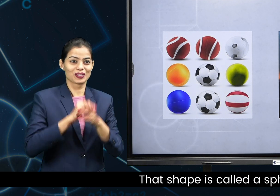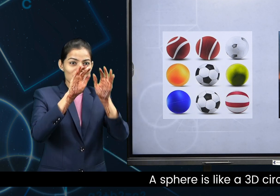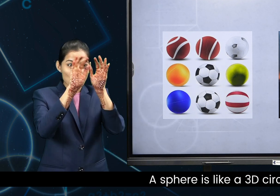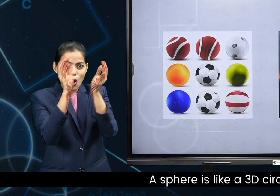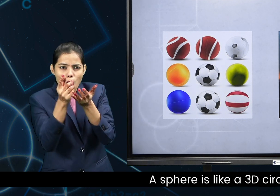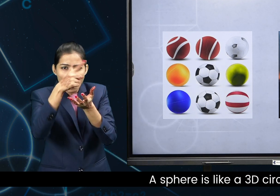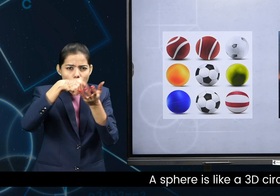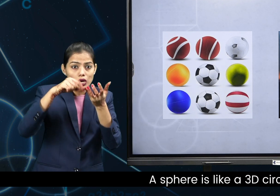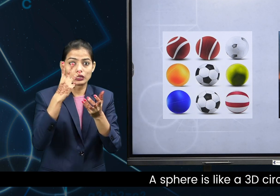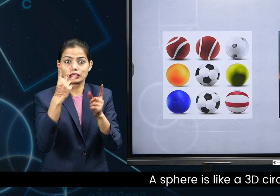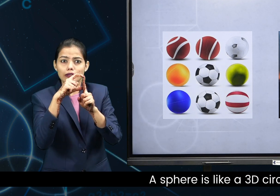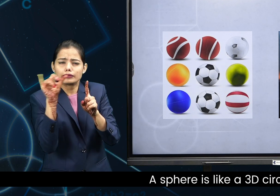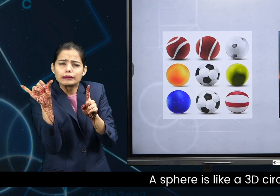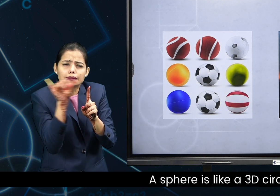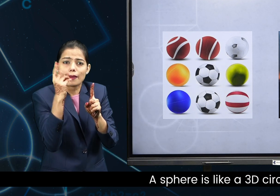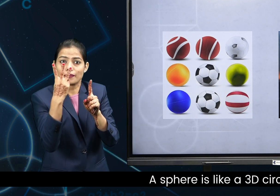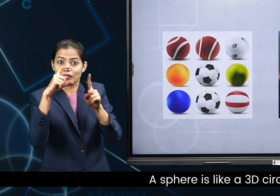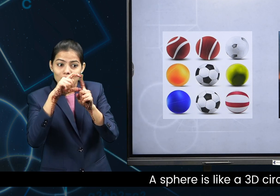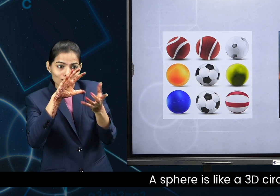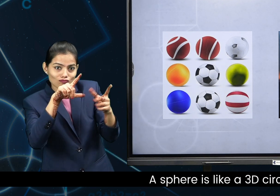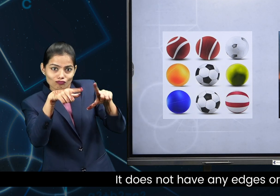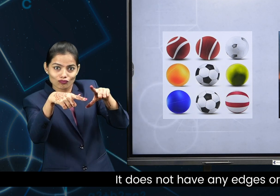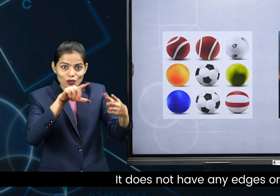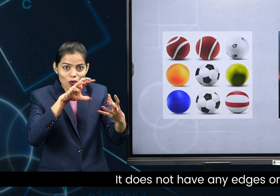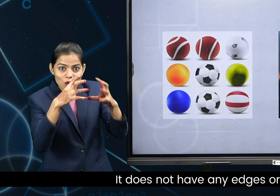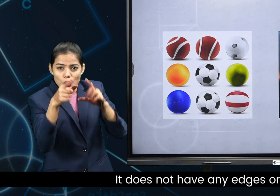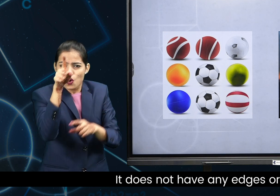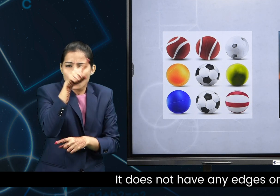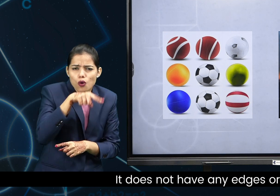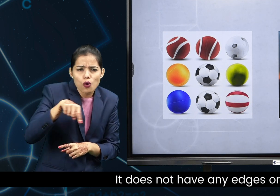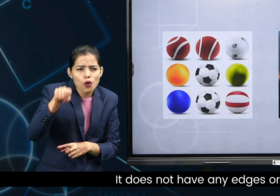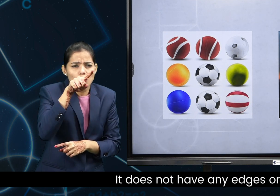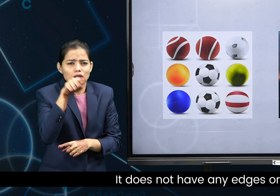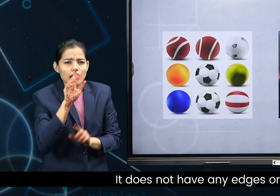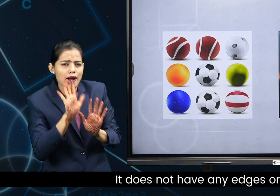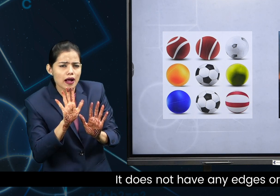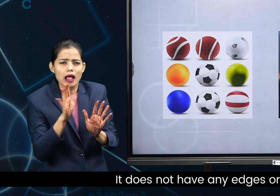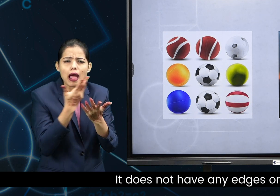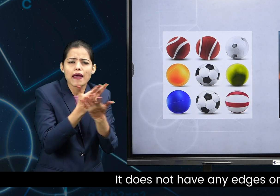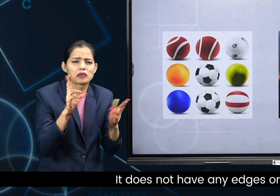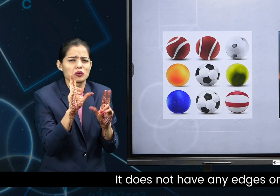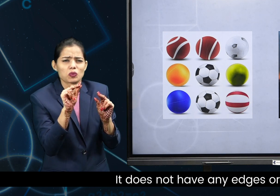A sphere is like a 3D circle. It does not have any edge or corners.